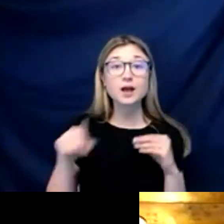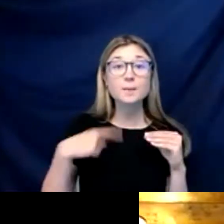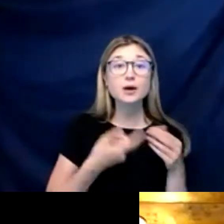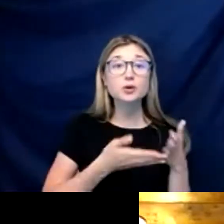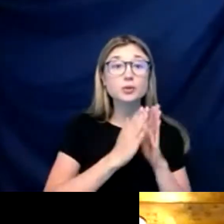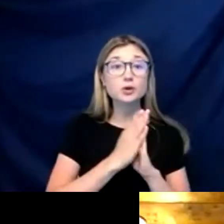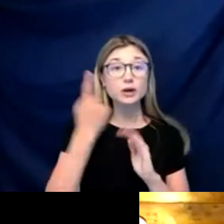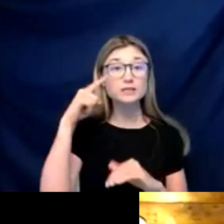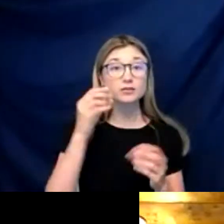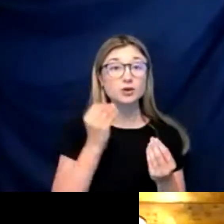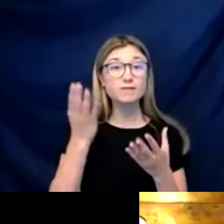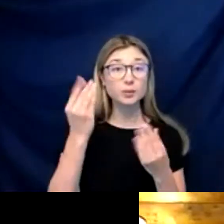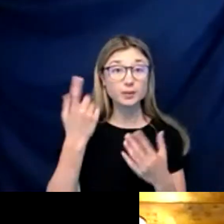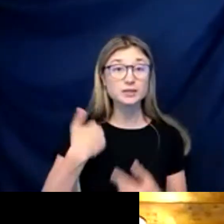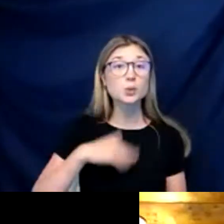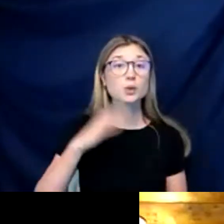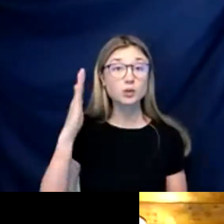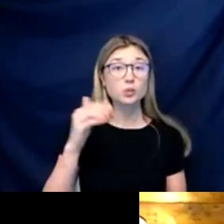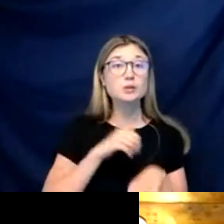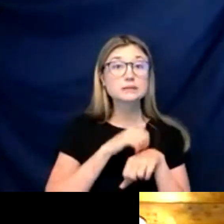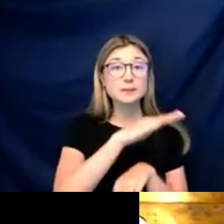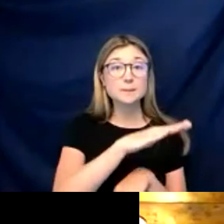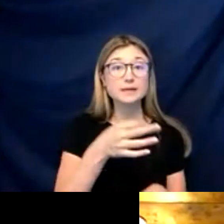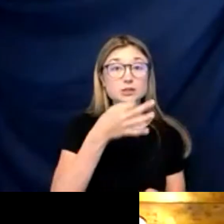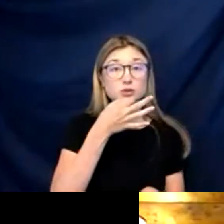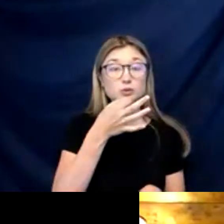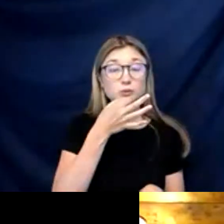information that we'll be putting out shortly. We're looking for